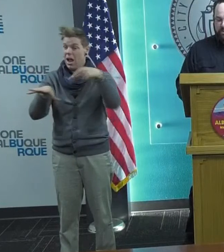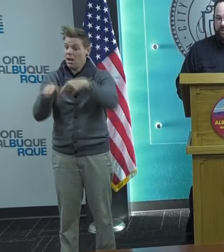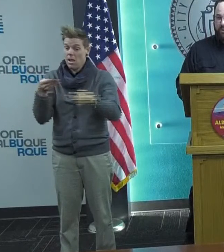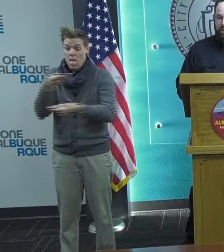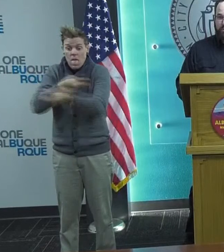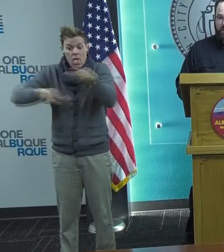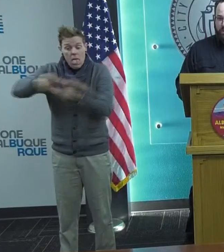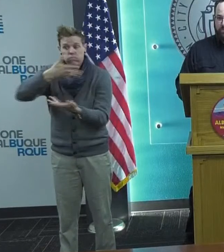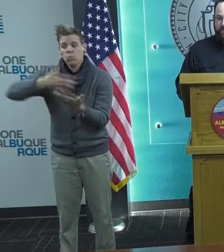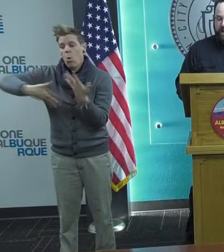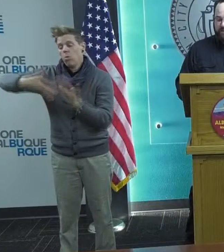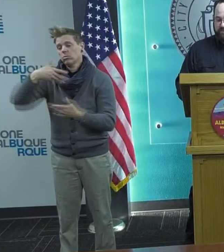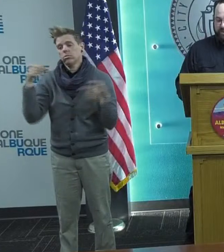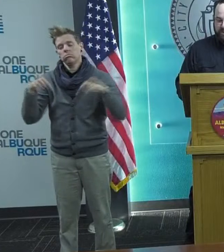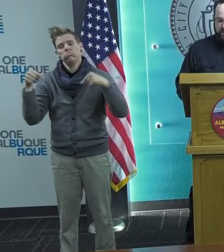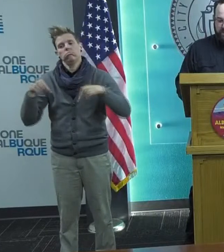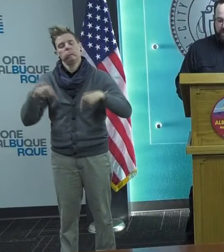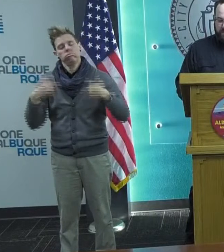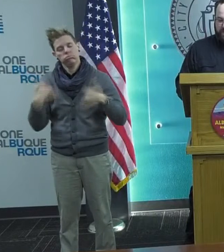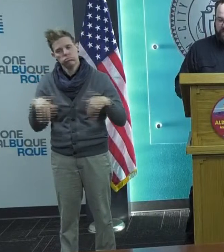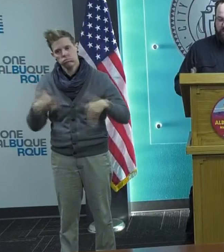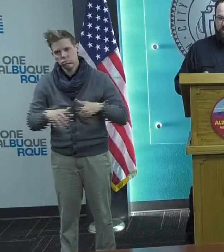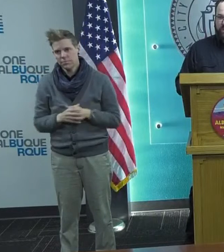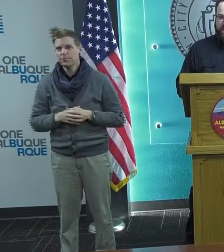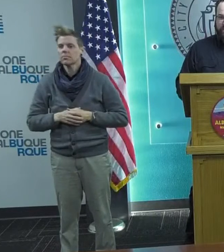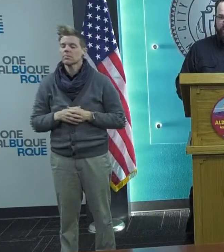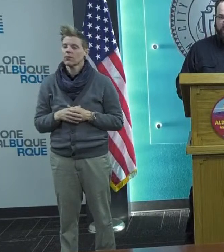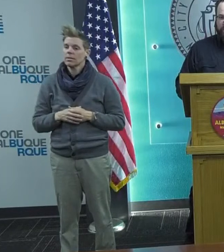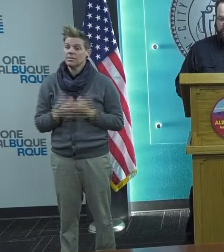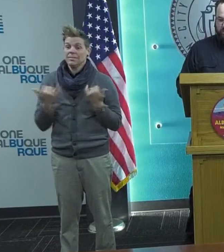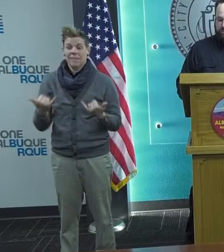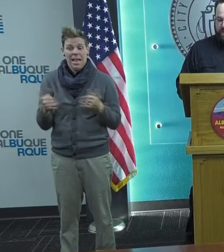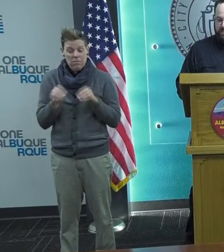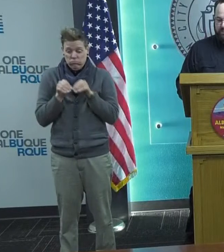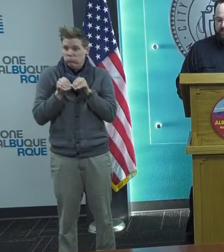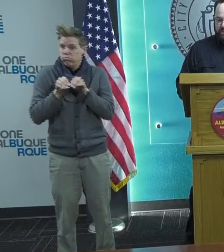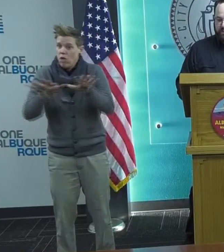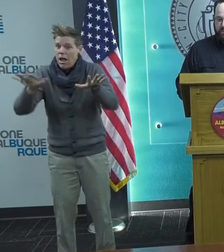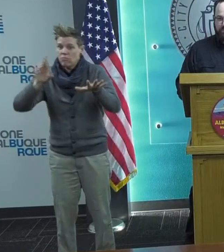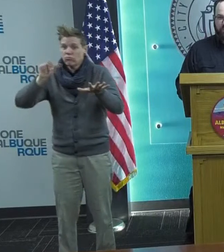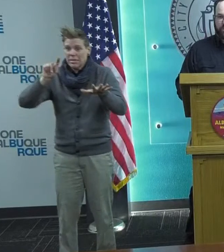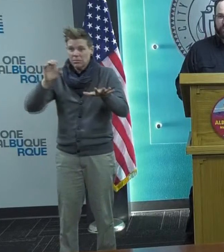that we have is at about 1.15. And again, we want that to be as low as